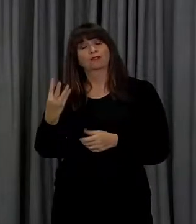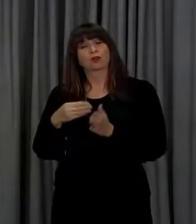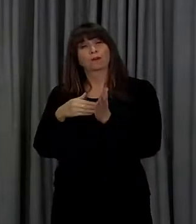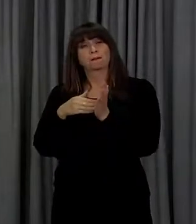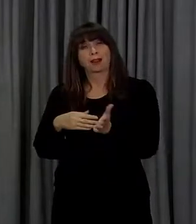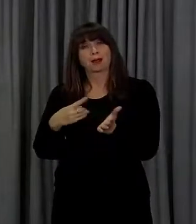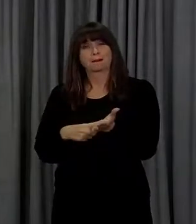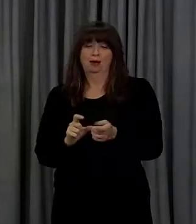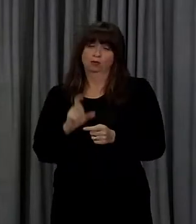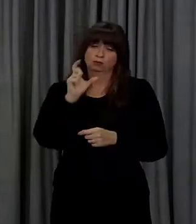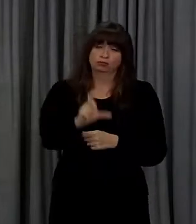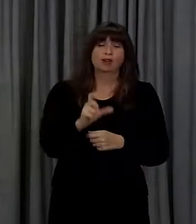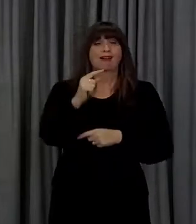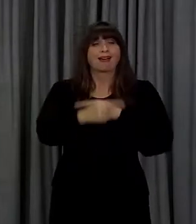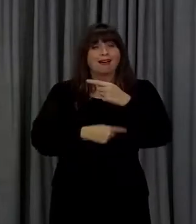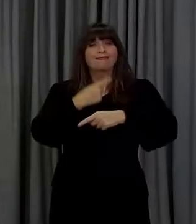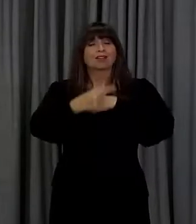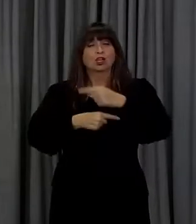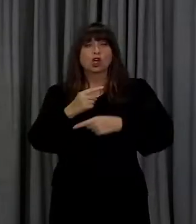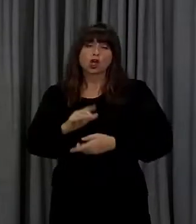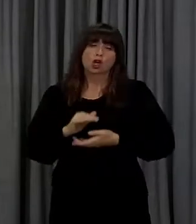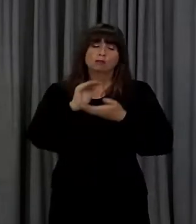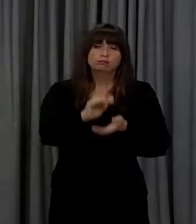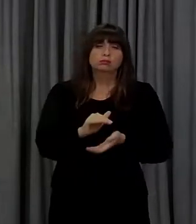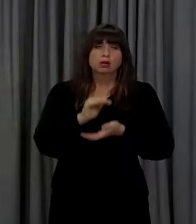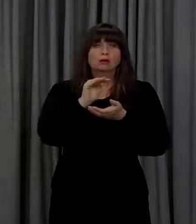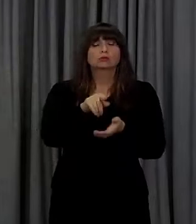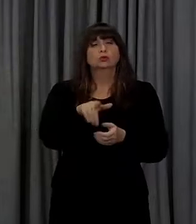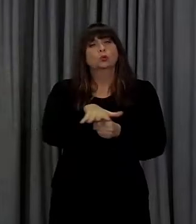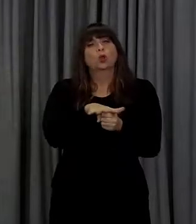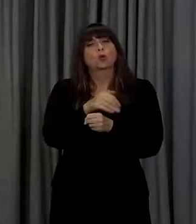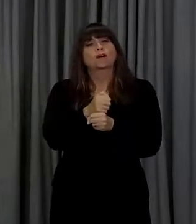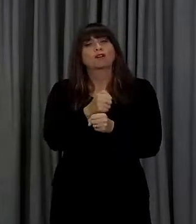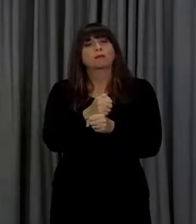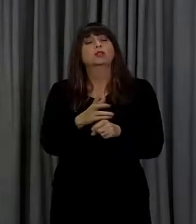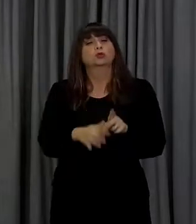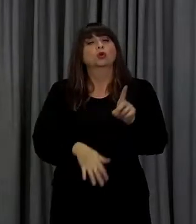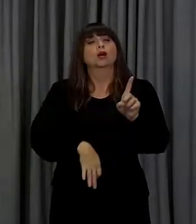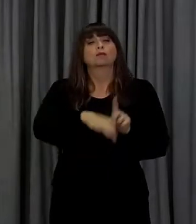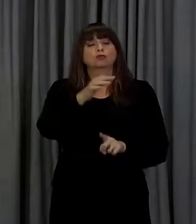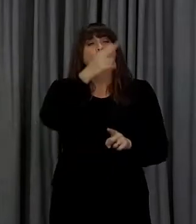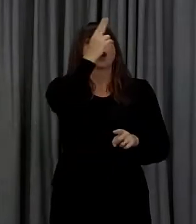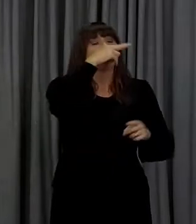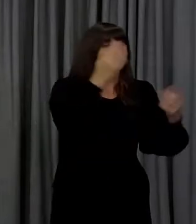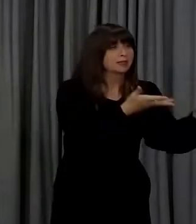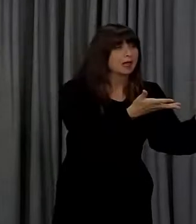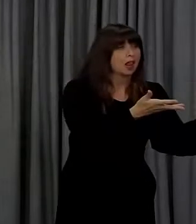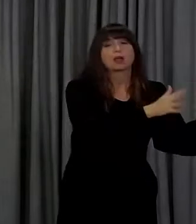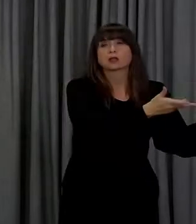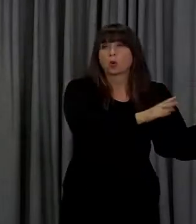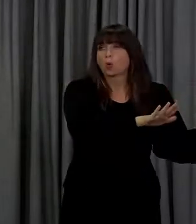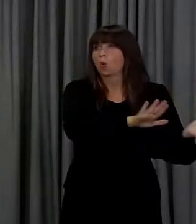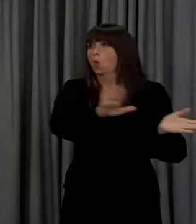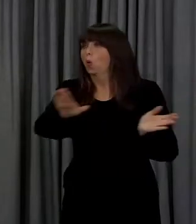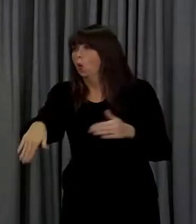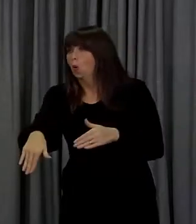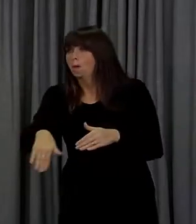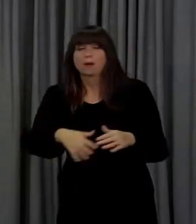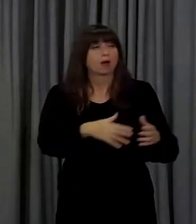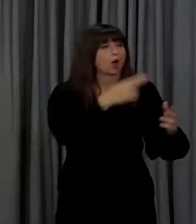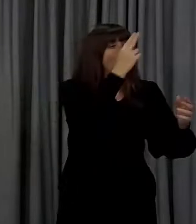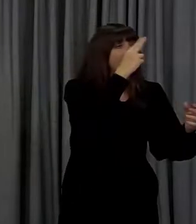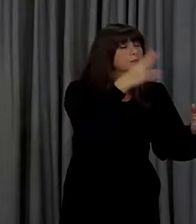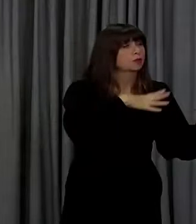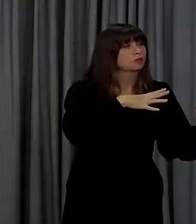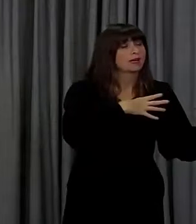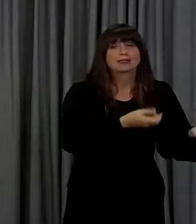million a year, that we're working with local government to try and again to improve the flow through our hospitals. All of that should be taking pressure off